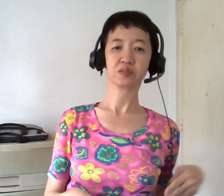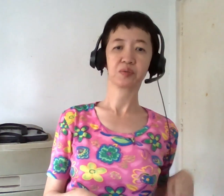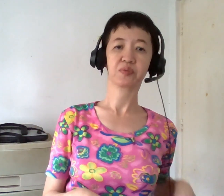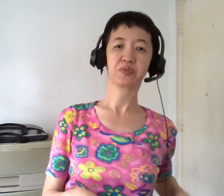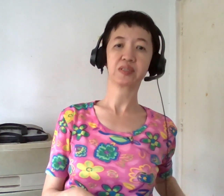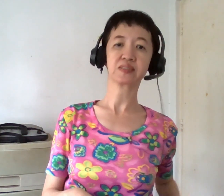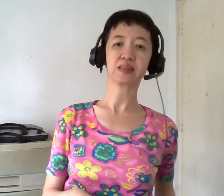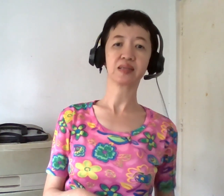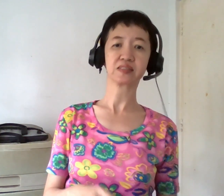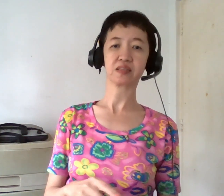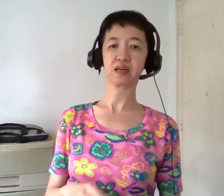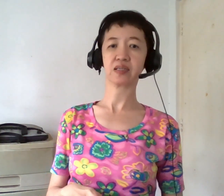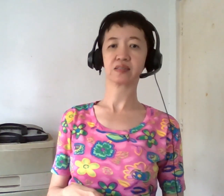So first, let's start